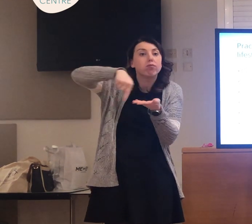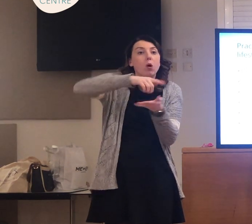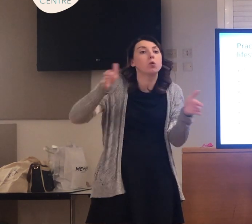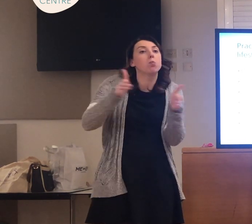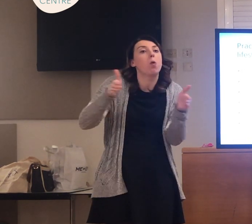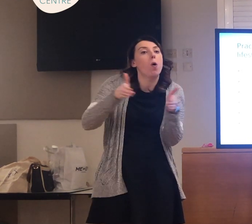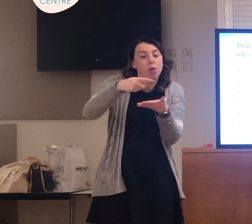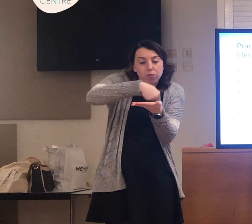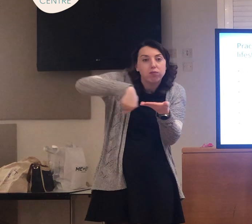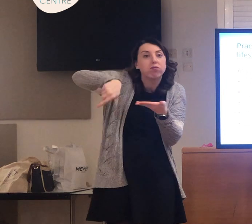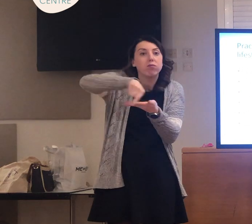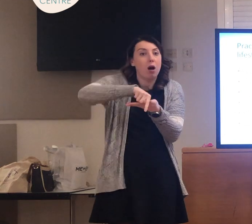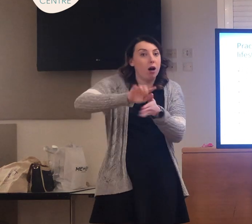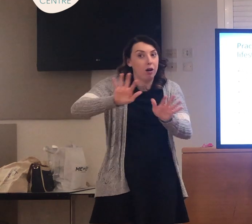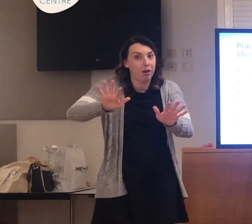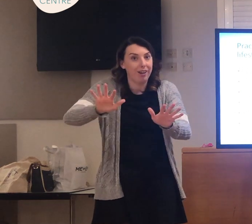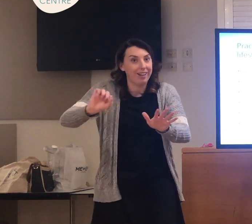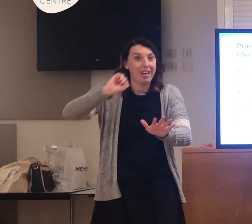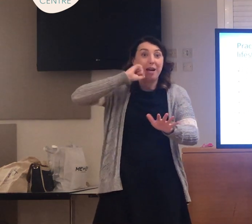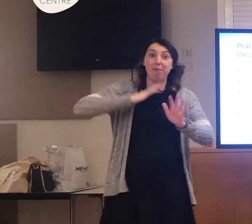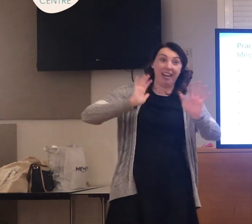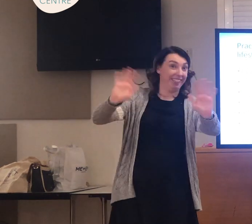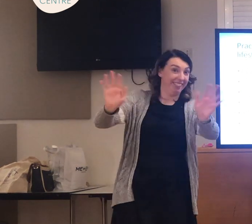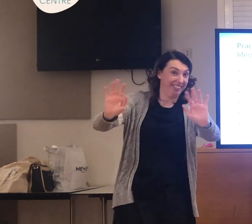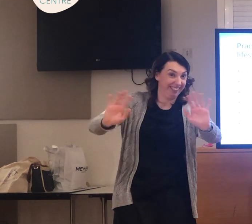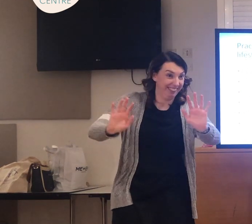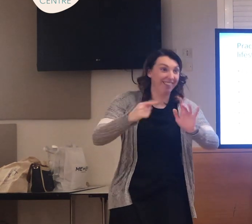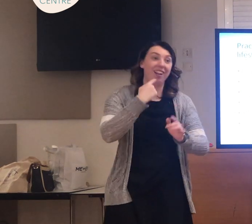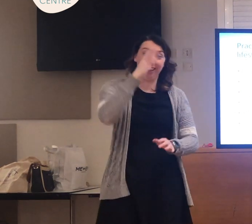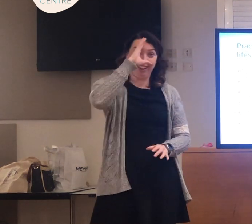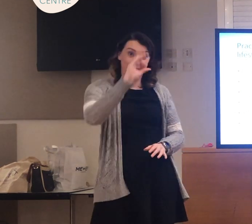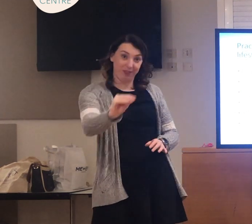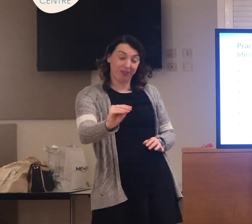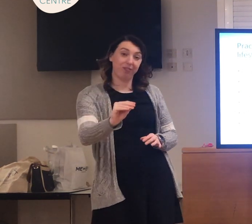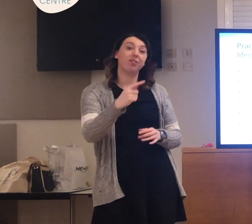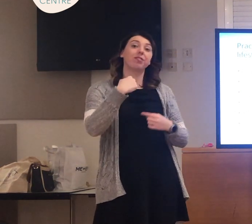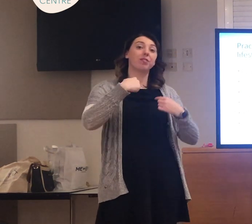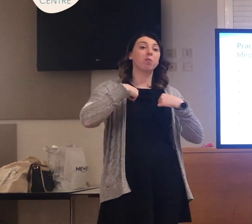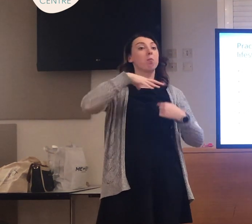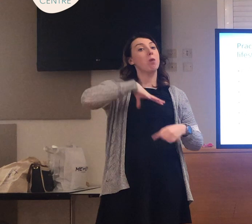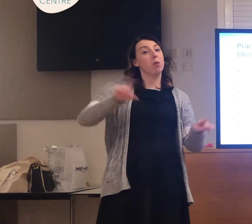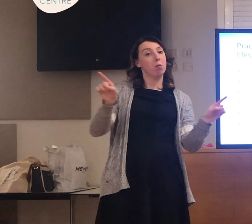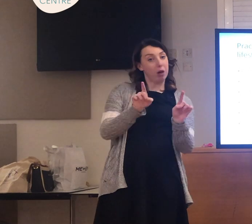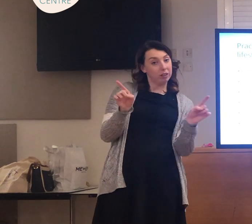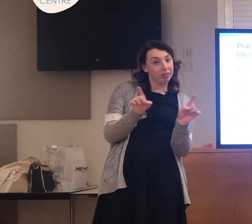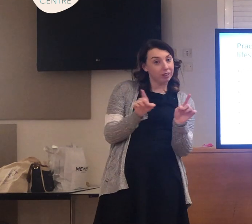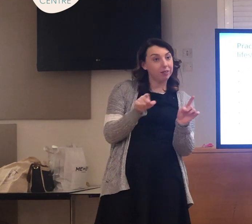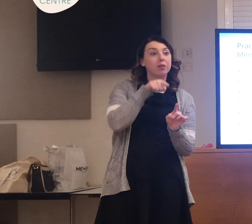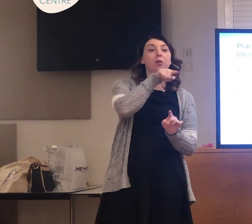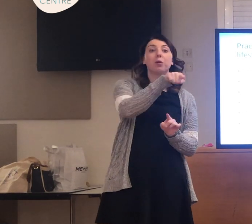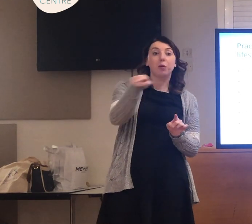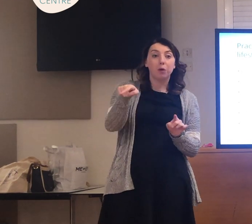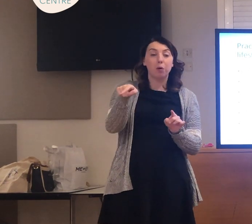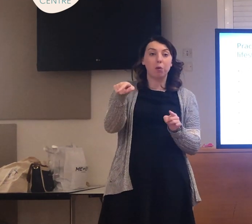Now, before you hit me, I am just going to say, what I want you to do, though, is when you